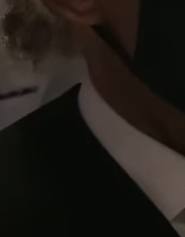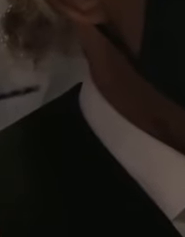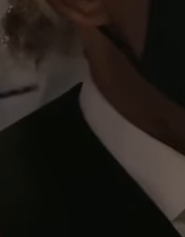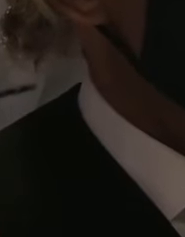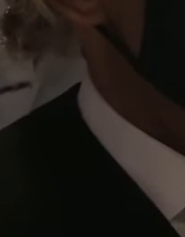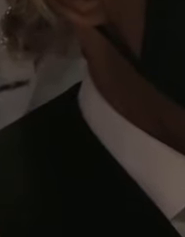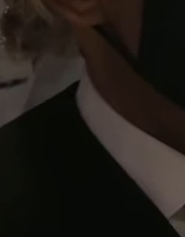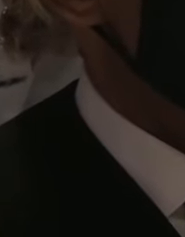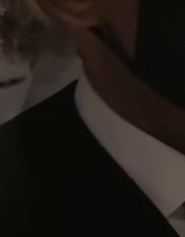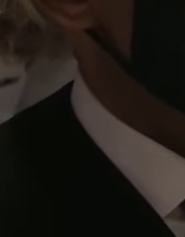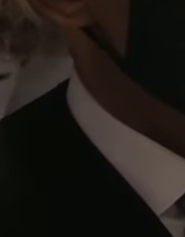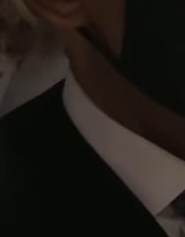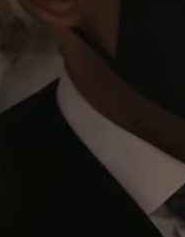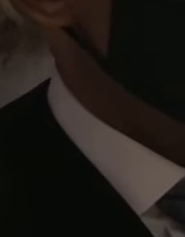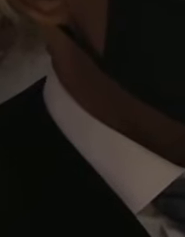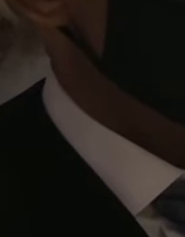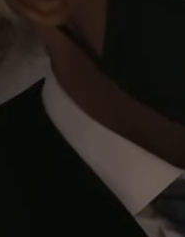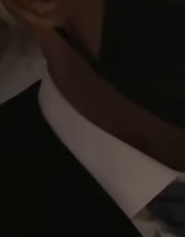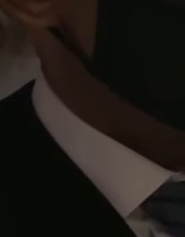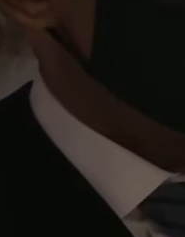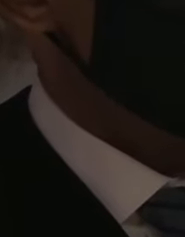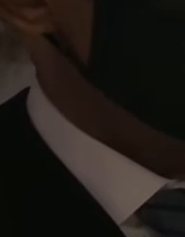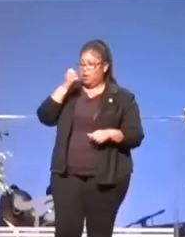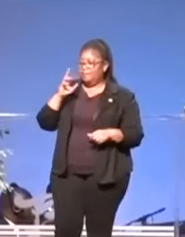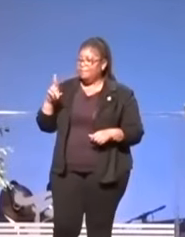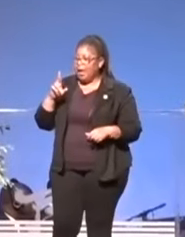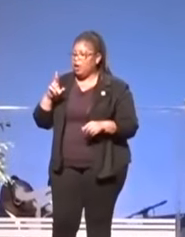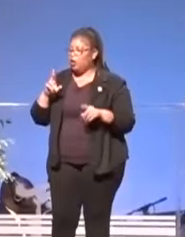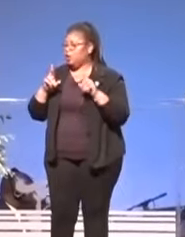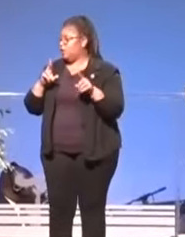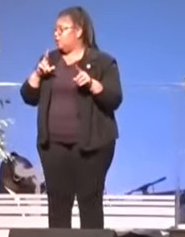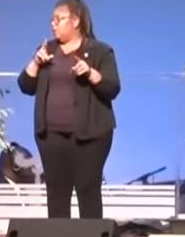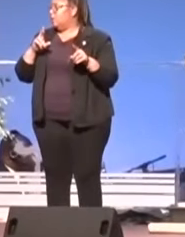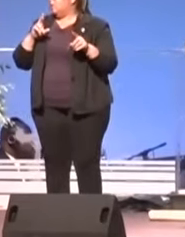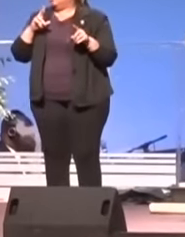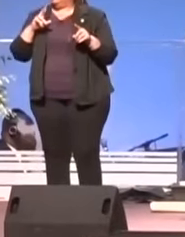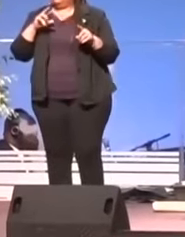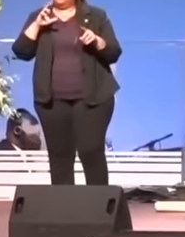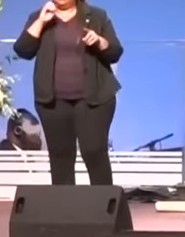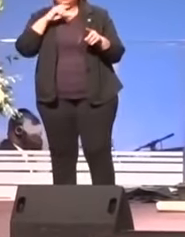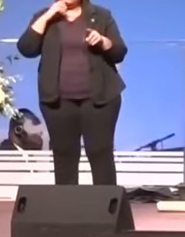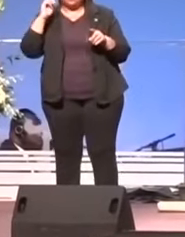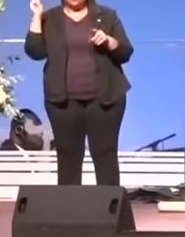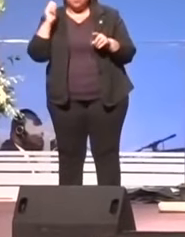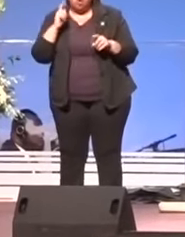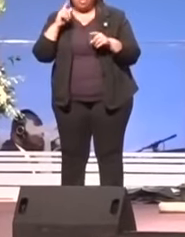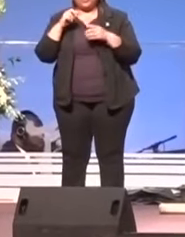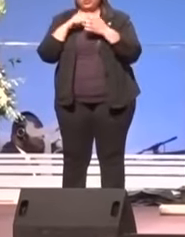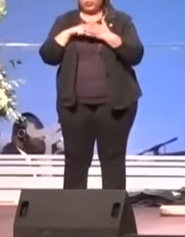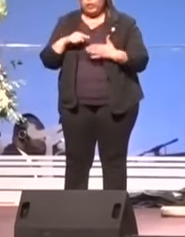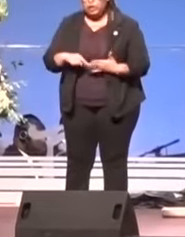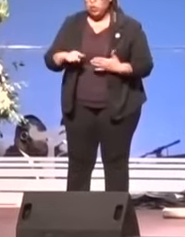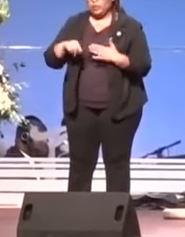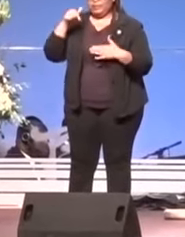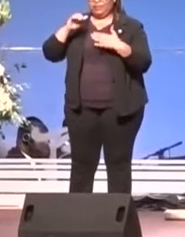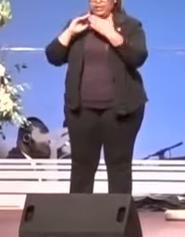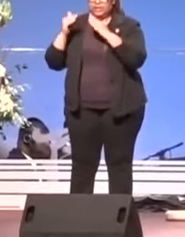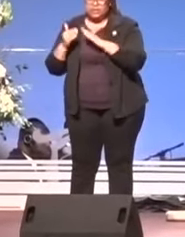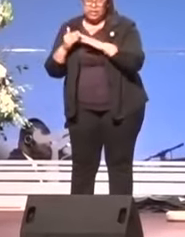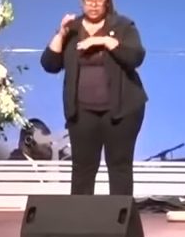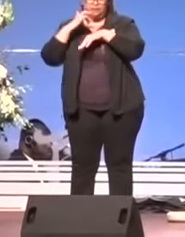locally, I want to thank our mayor and mayor prom who've done such a wonderful job at making all the resources of this city